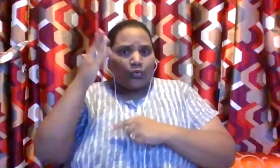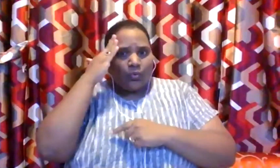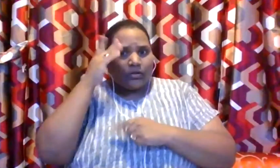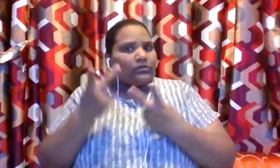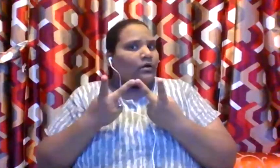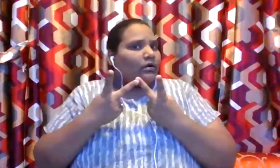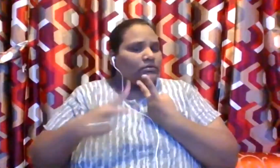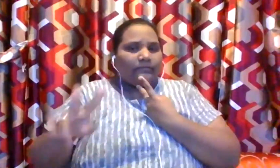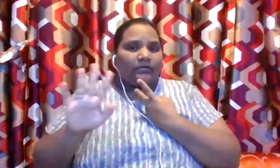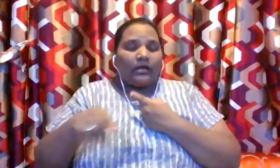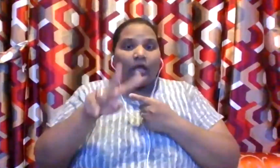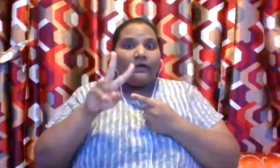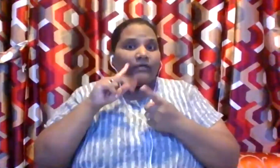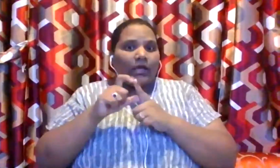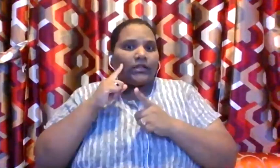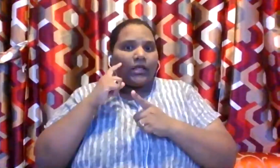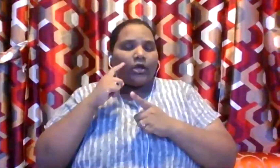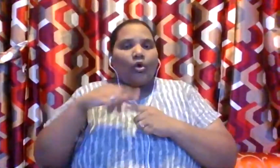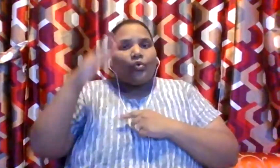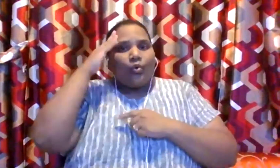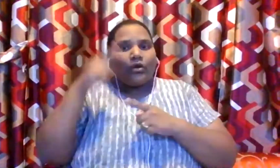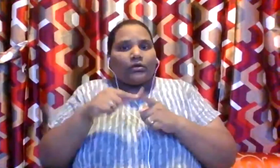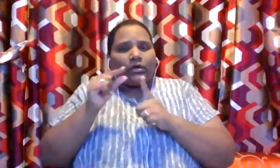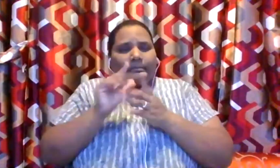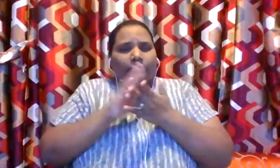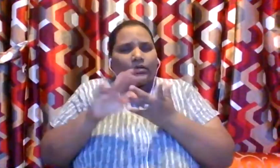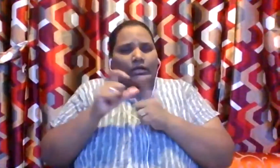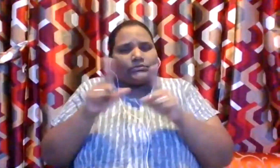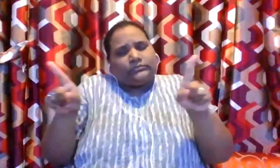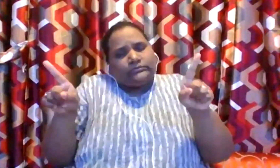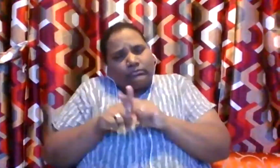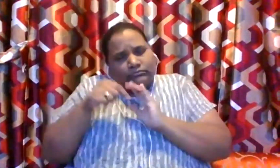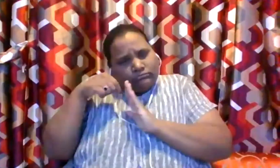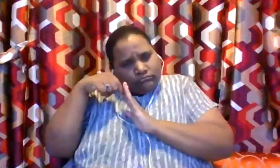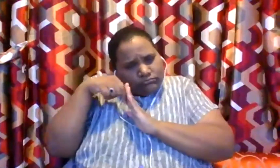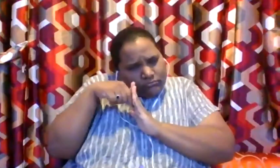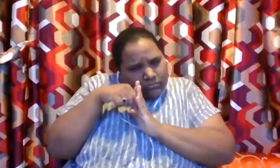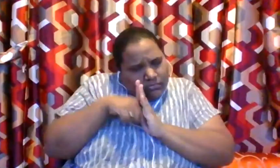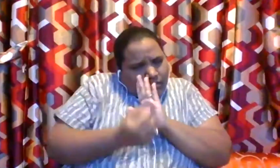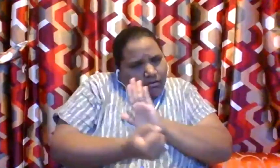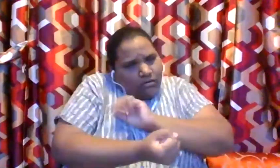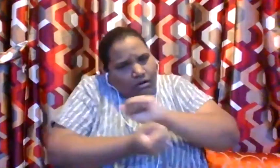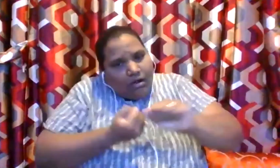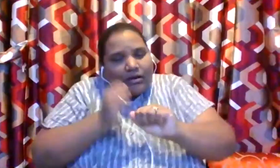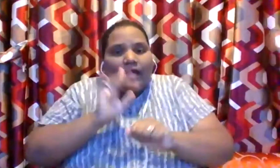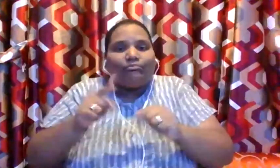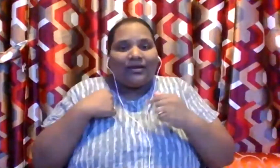education, can a person with 10th standard education understand it? He cannot. So he has to be told that knowledge